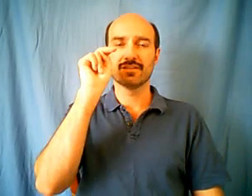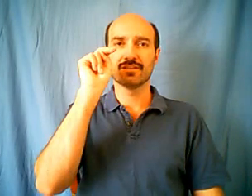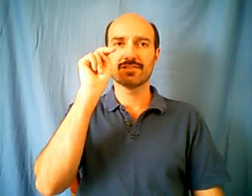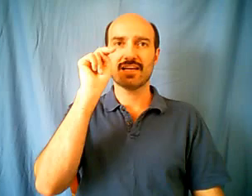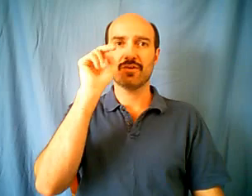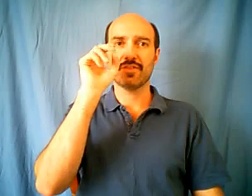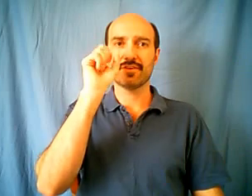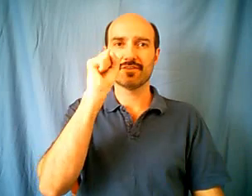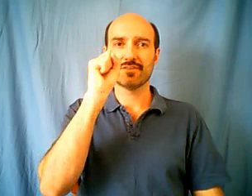south,